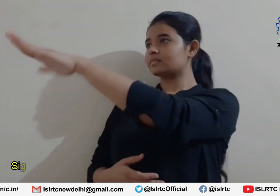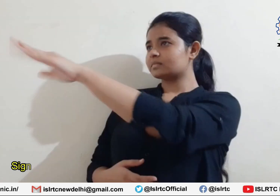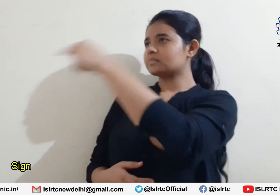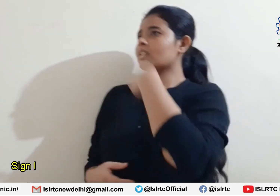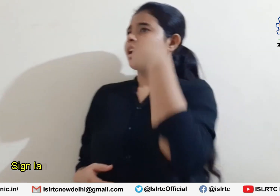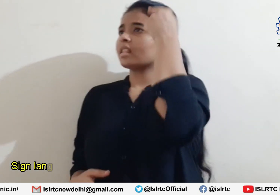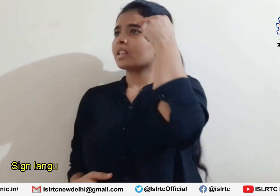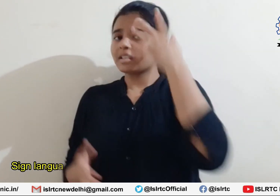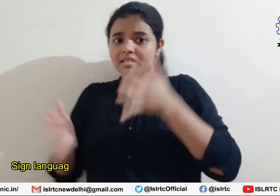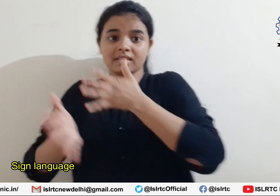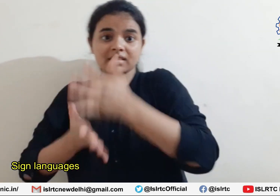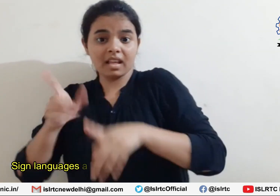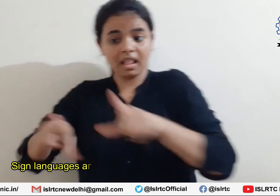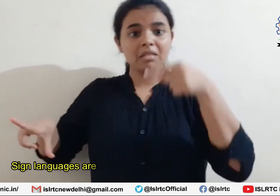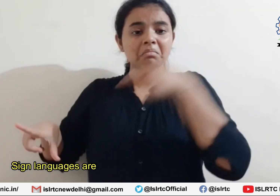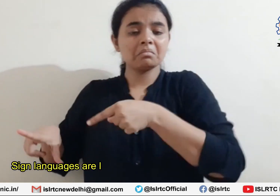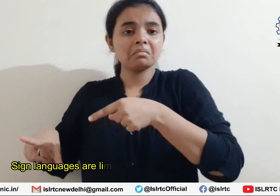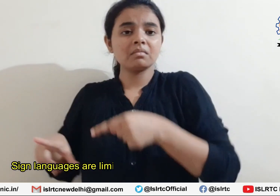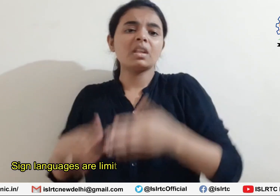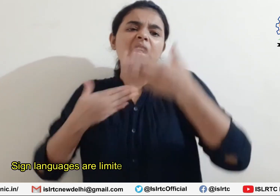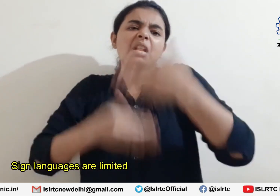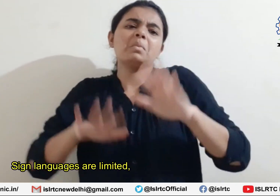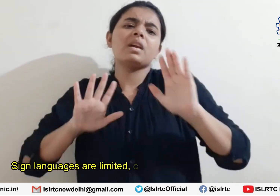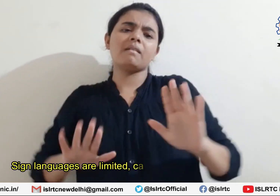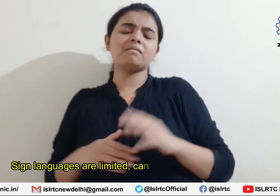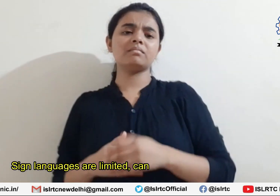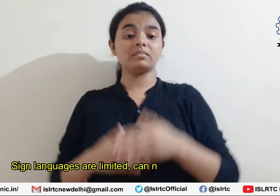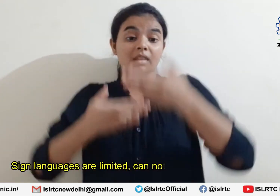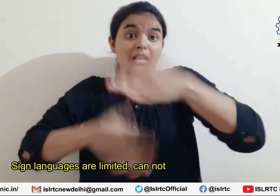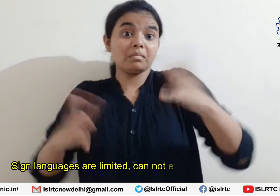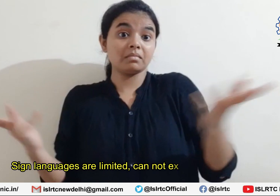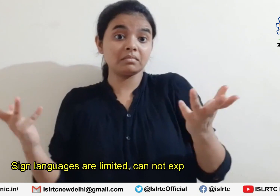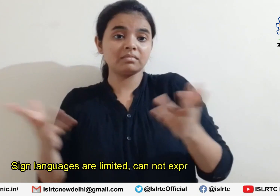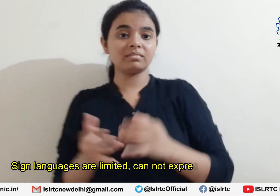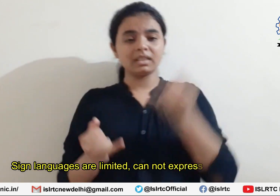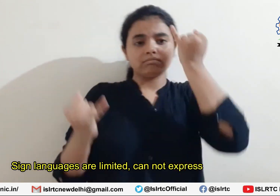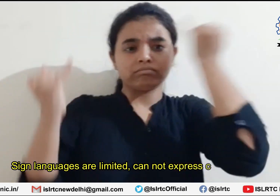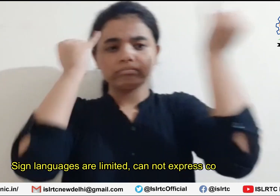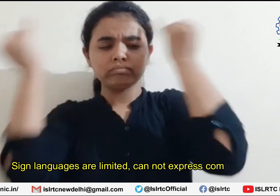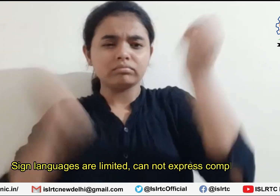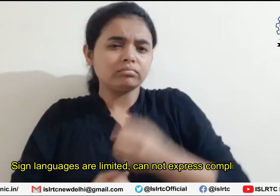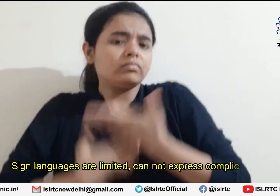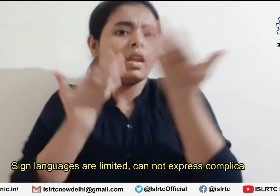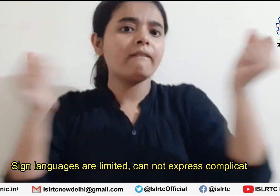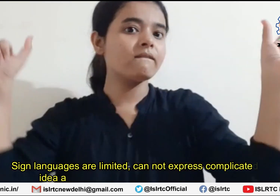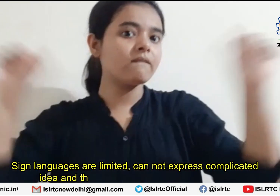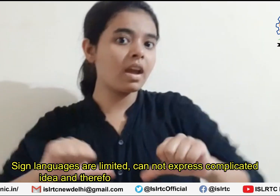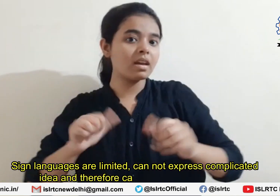Hey, I think sign languages are limited, cannot express complicated